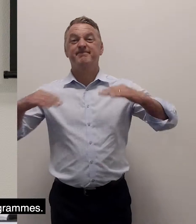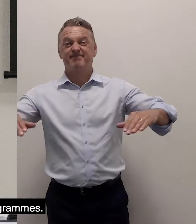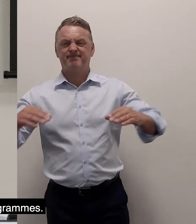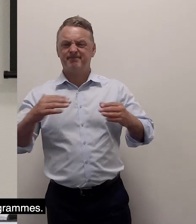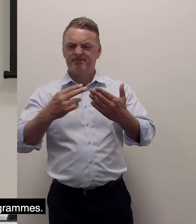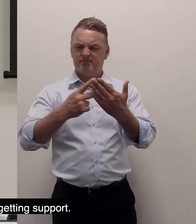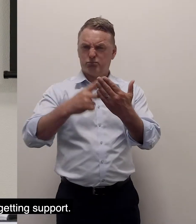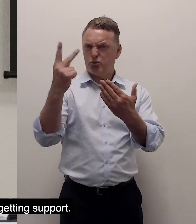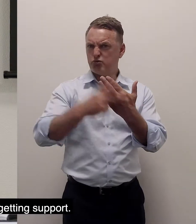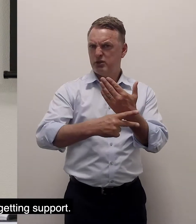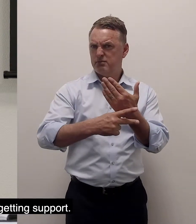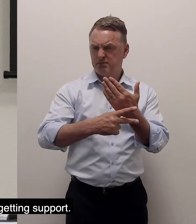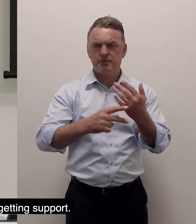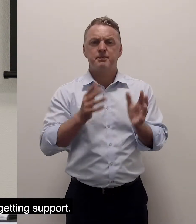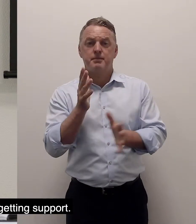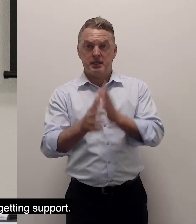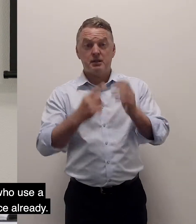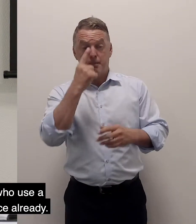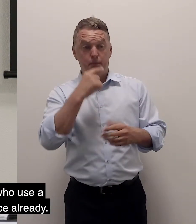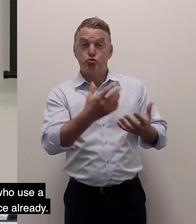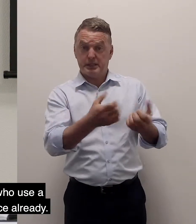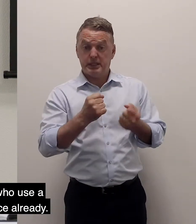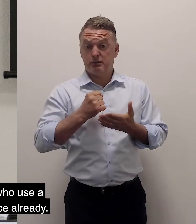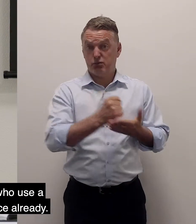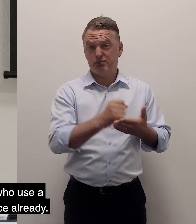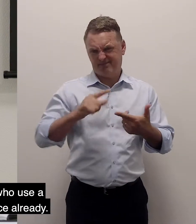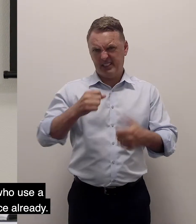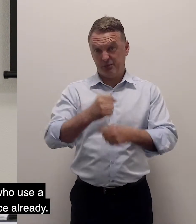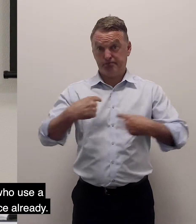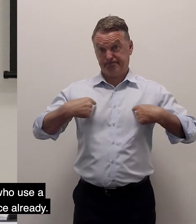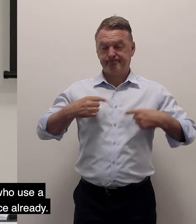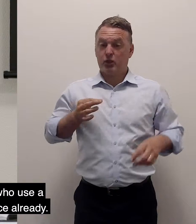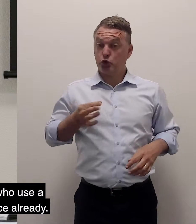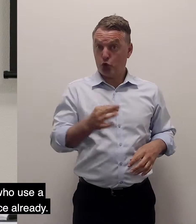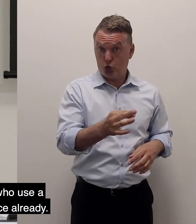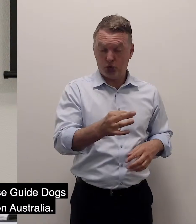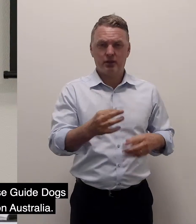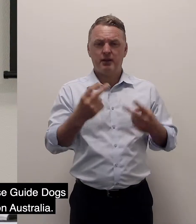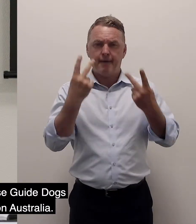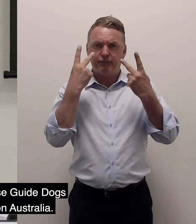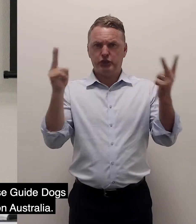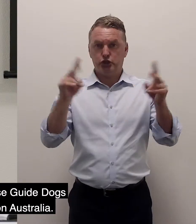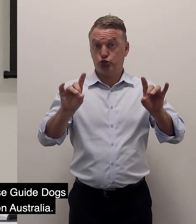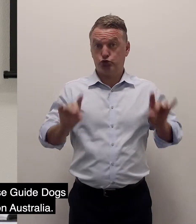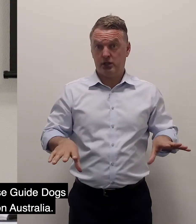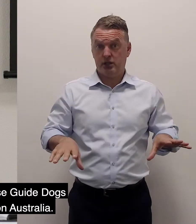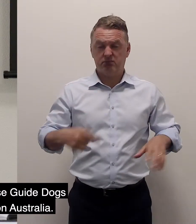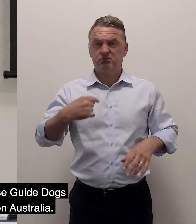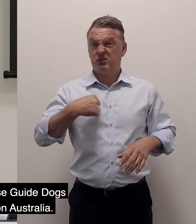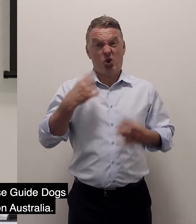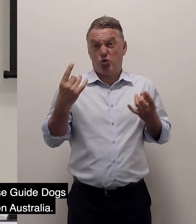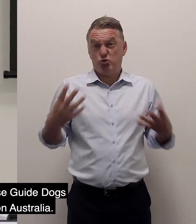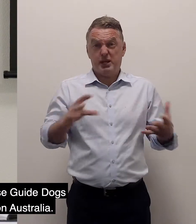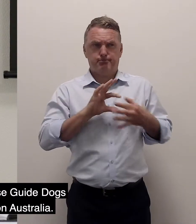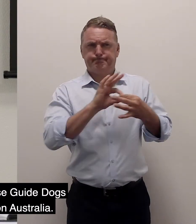Defined programs. So some people are getting support. So people who use a support service already, for example, I use Guide Dogs